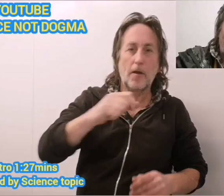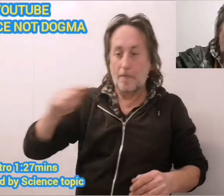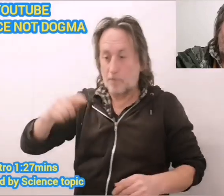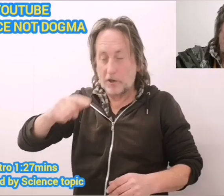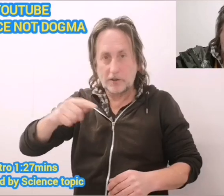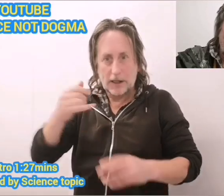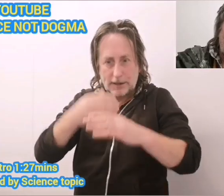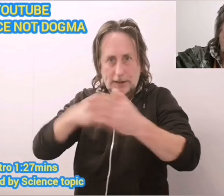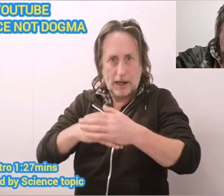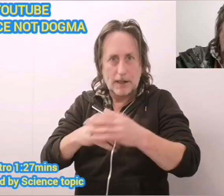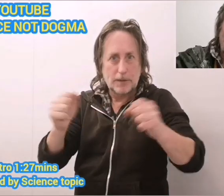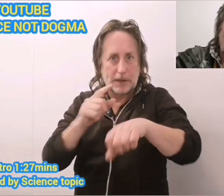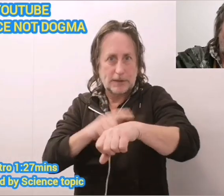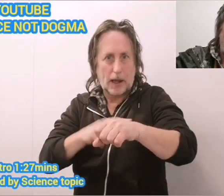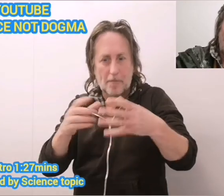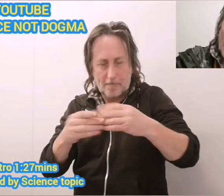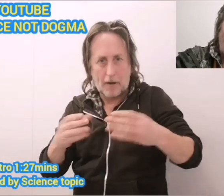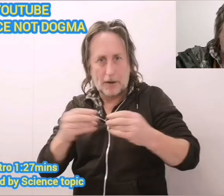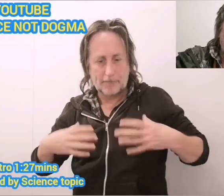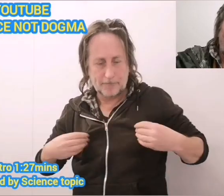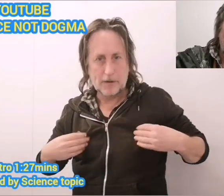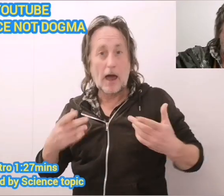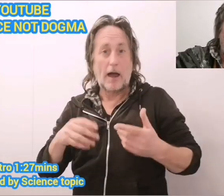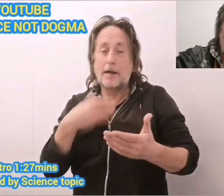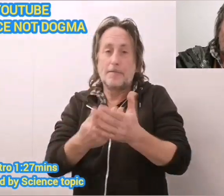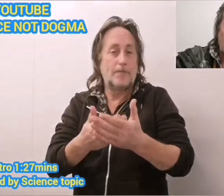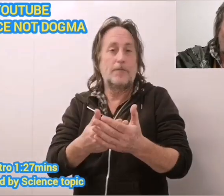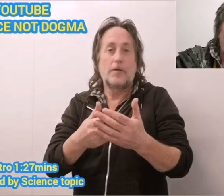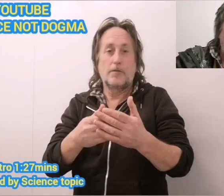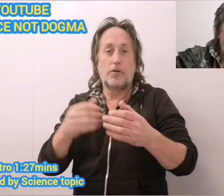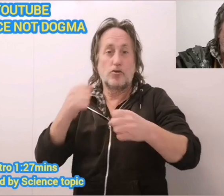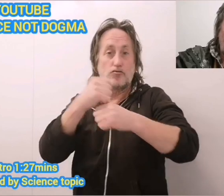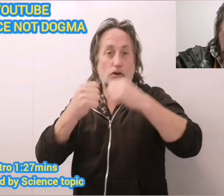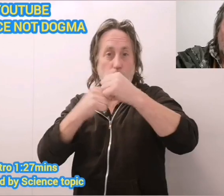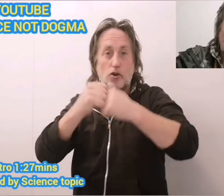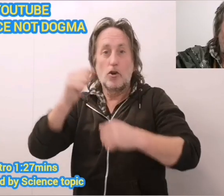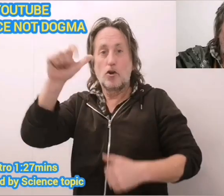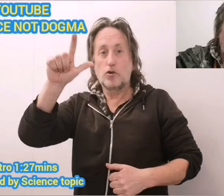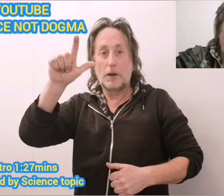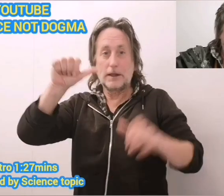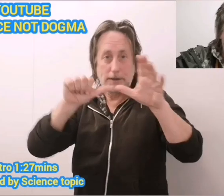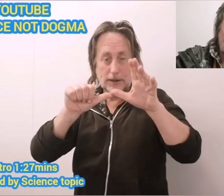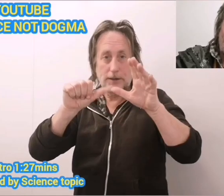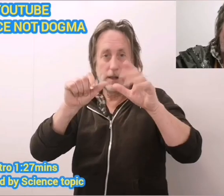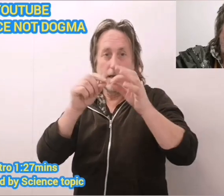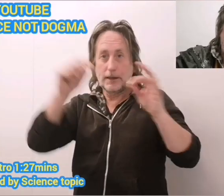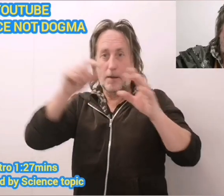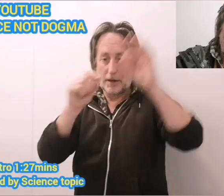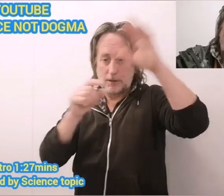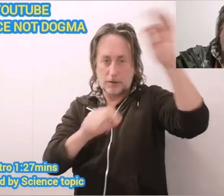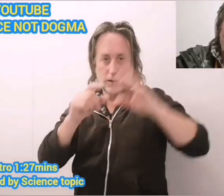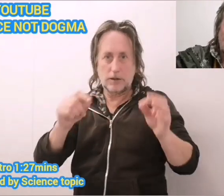are vortexes moving inside a space-time fabric. I give the quantum field structure, I give 26 dimensions held together